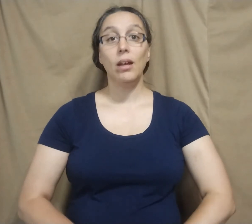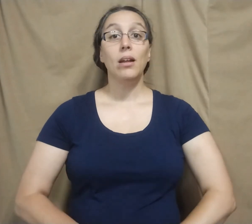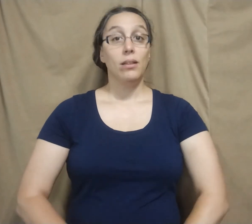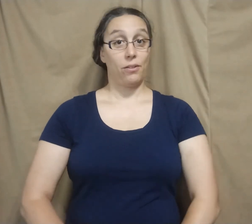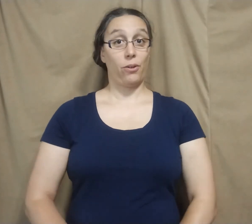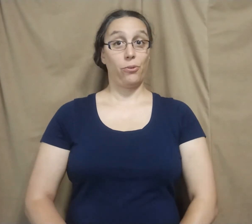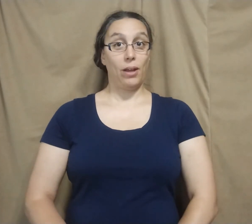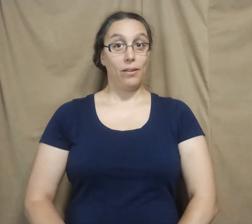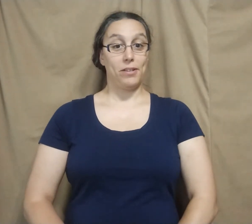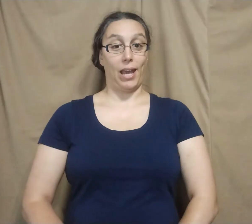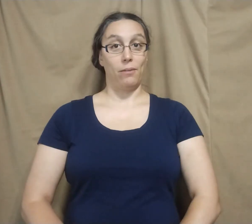Let's go through that list again.